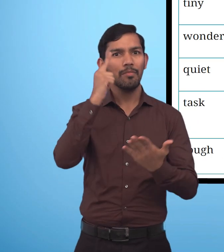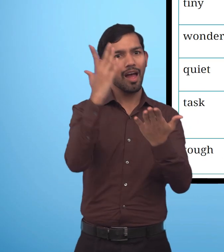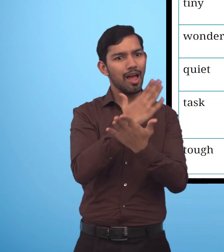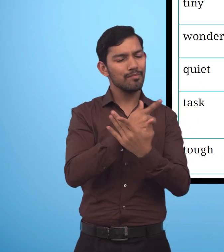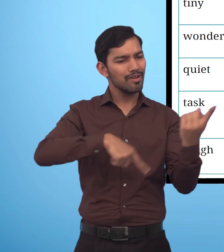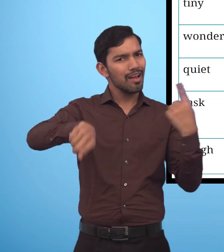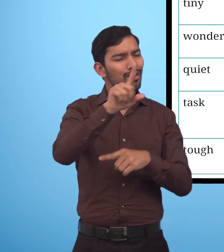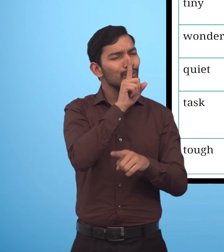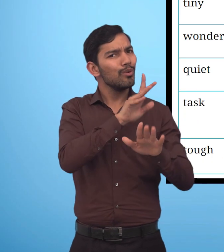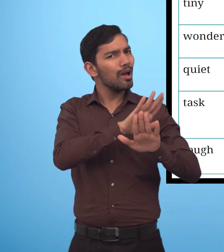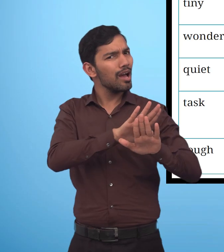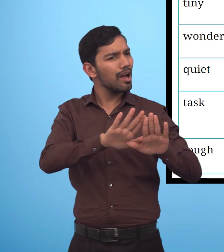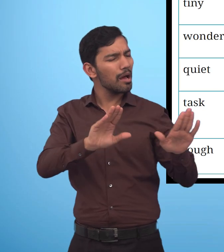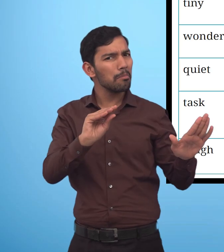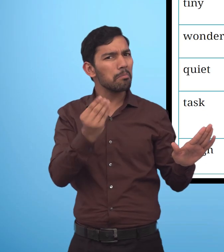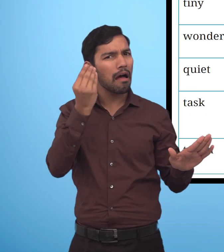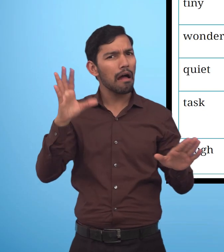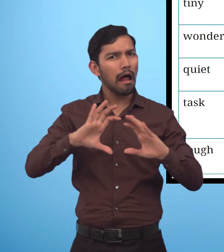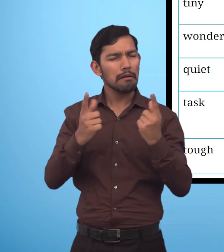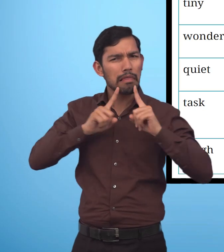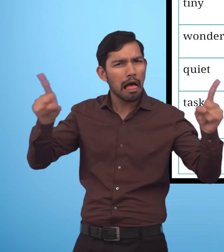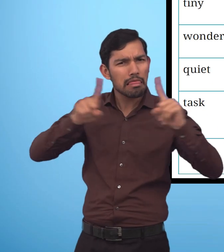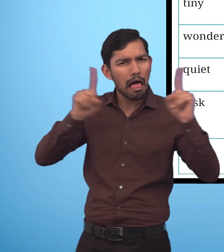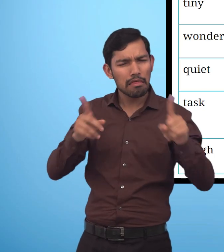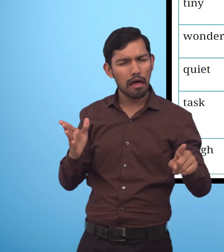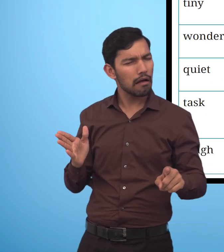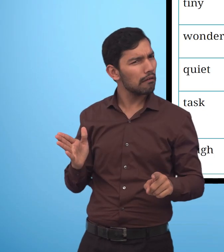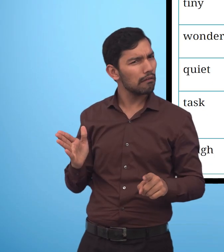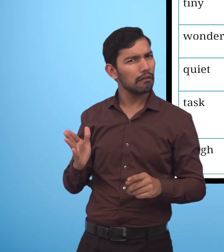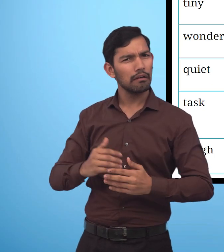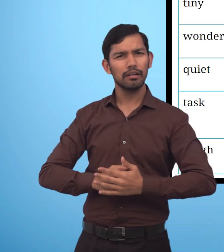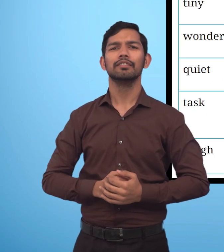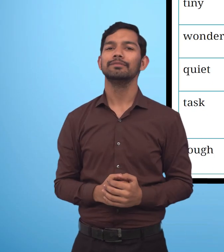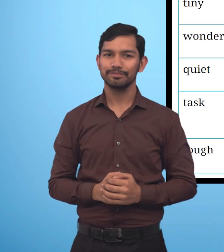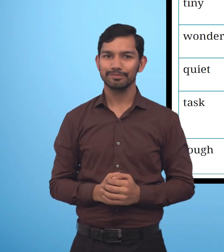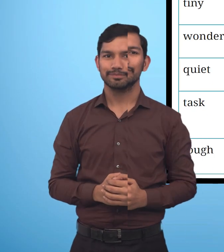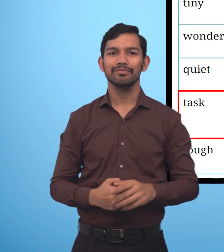The quiet library was a better place to study than the noisy classroom.